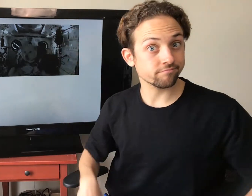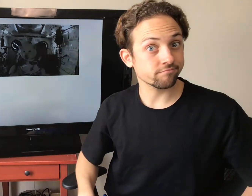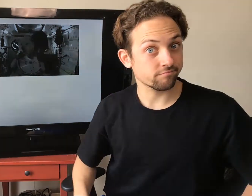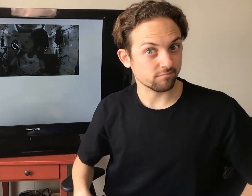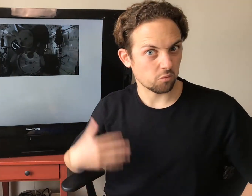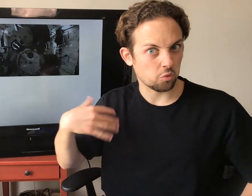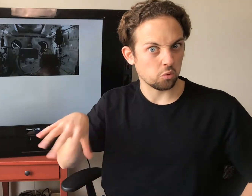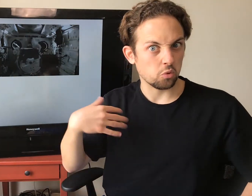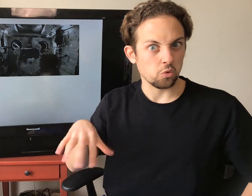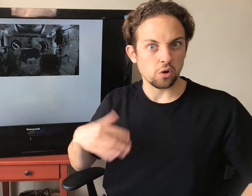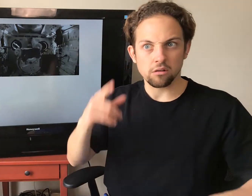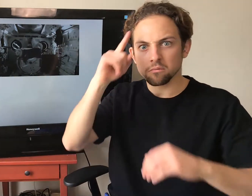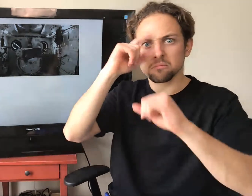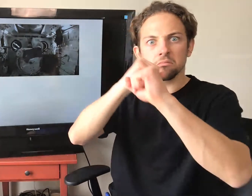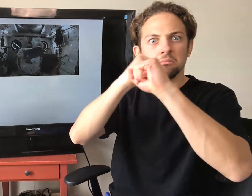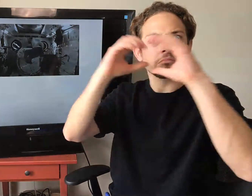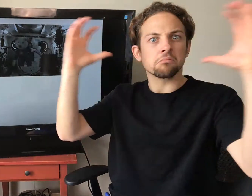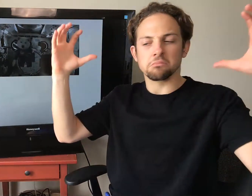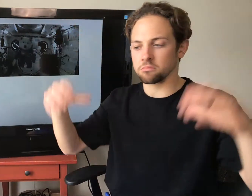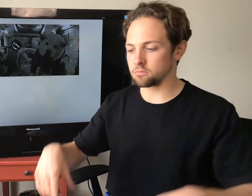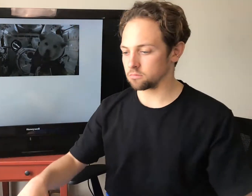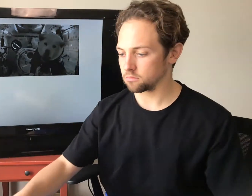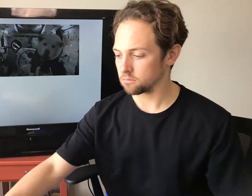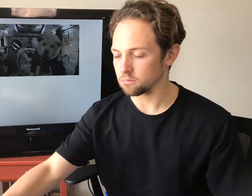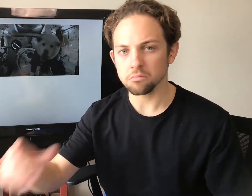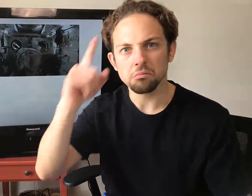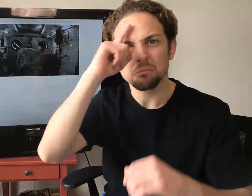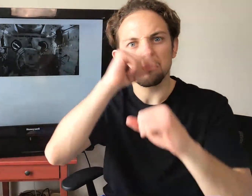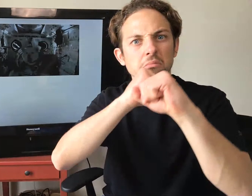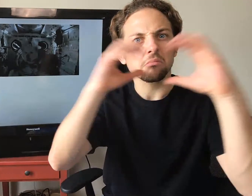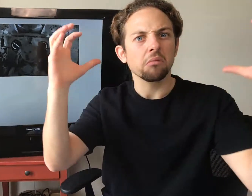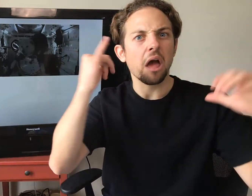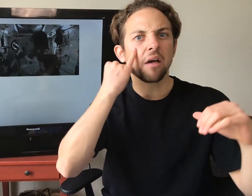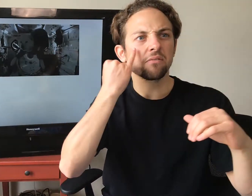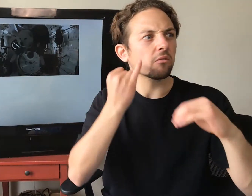he goes into the sky. Wow. Imagine.